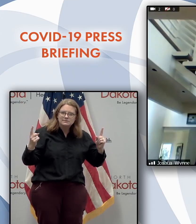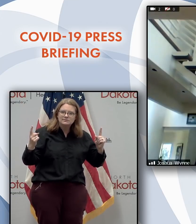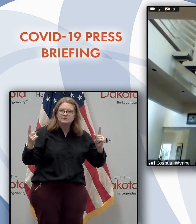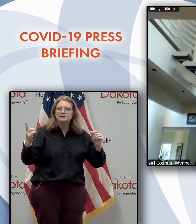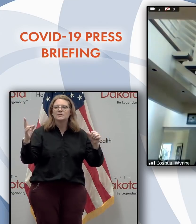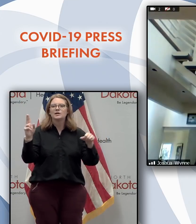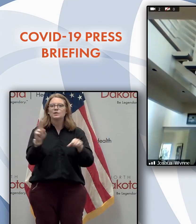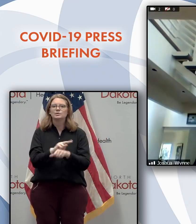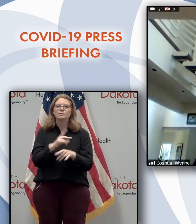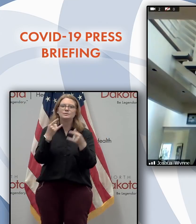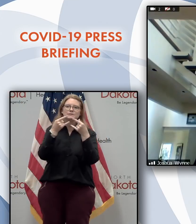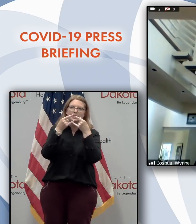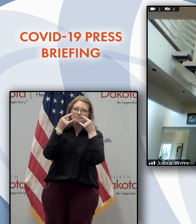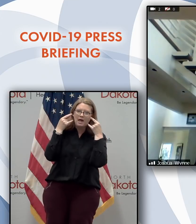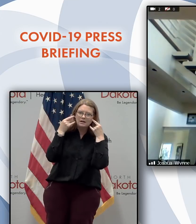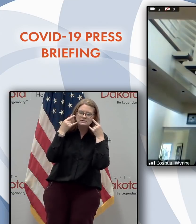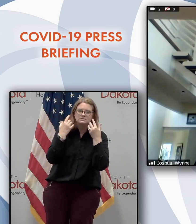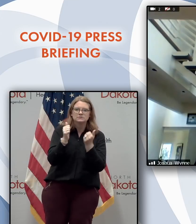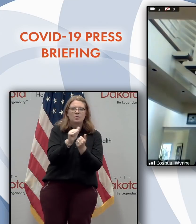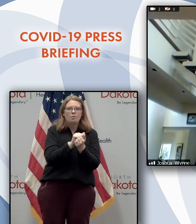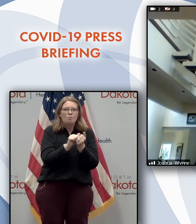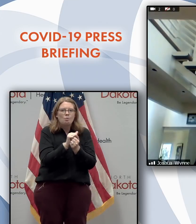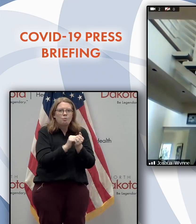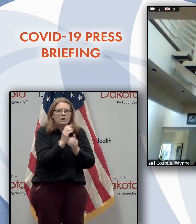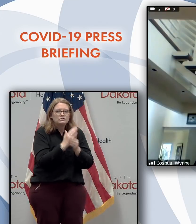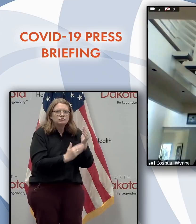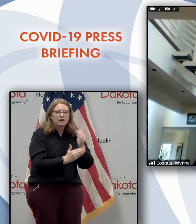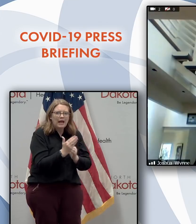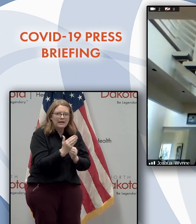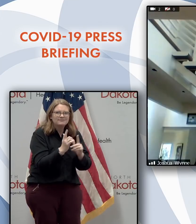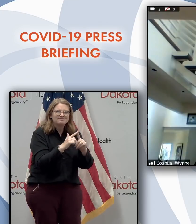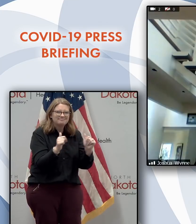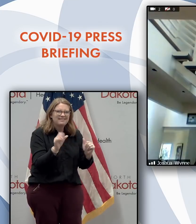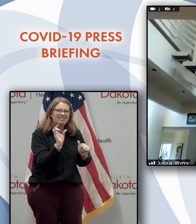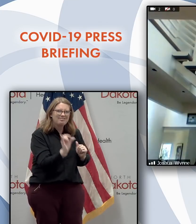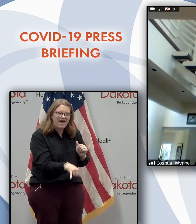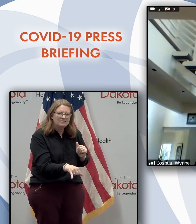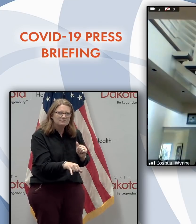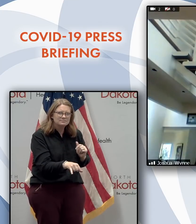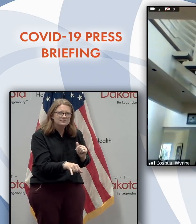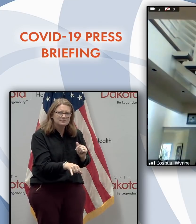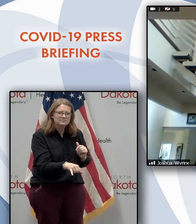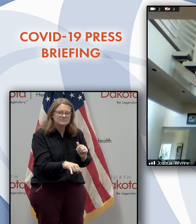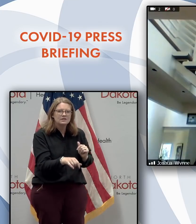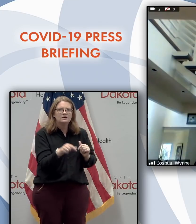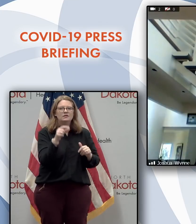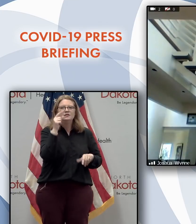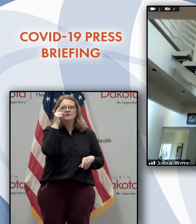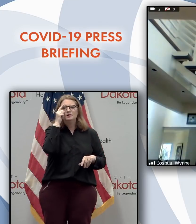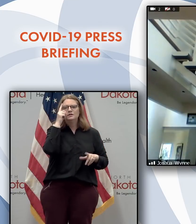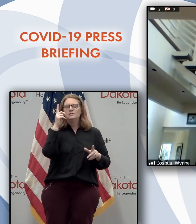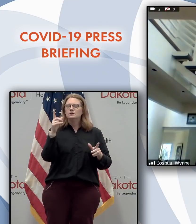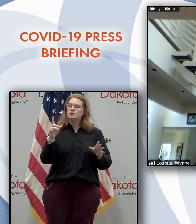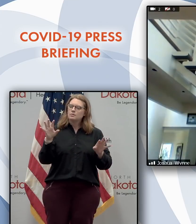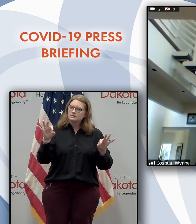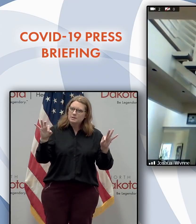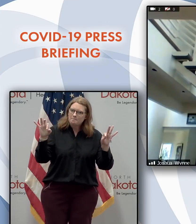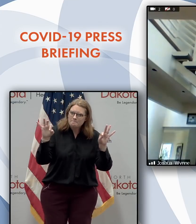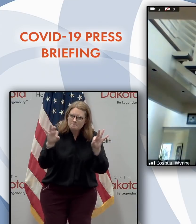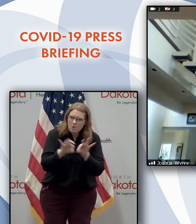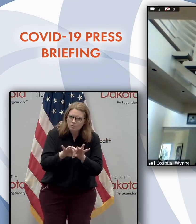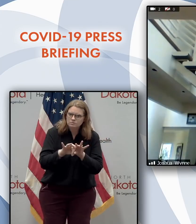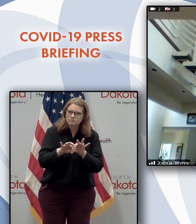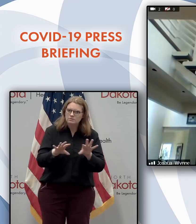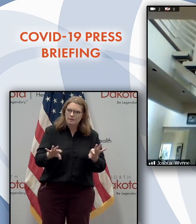of masks, the frequent hand washing, etc. But also, it's critically important to try